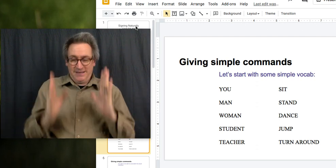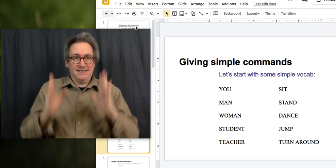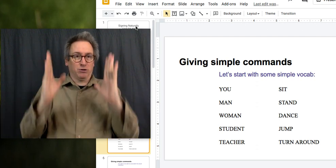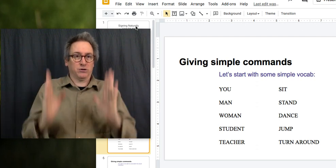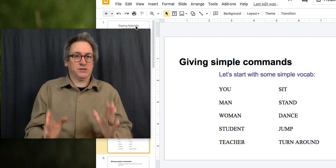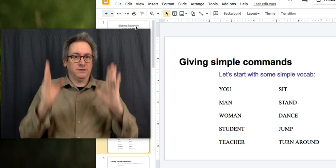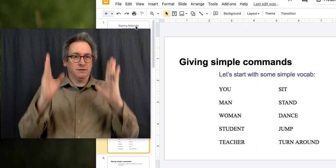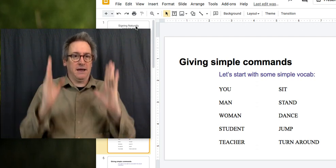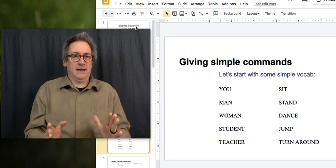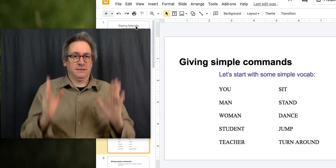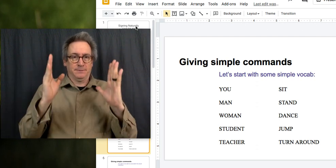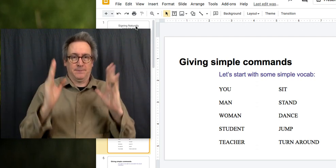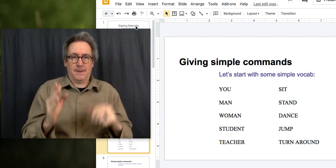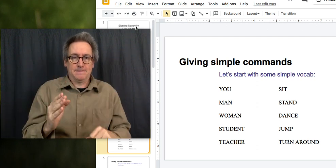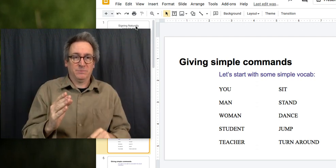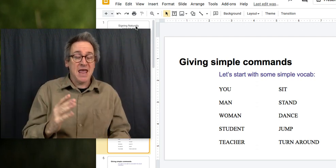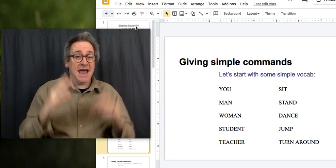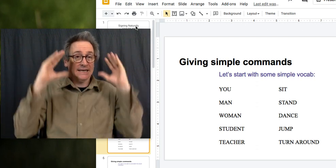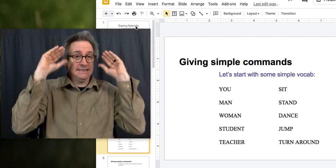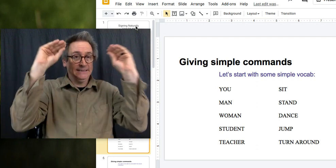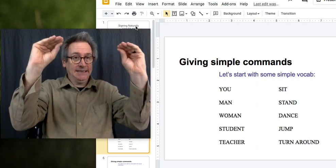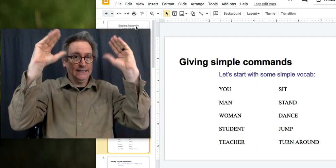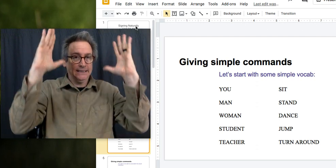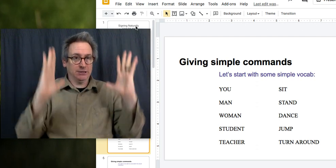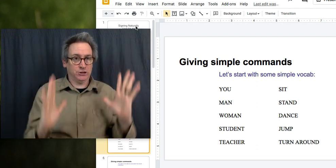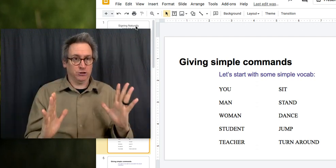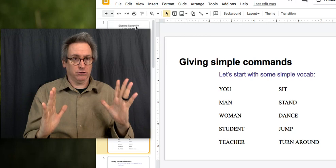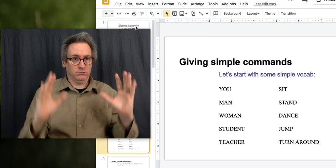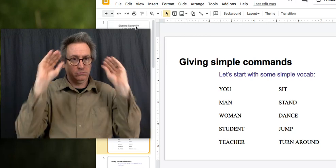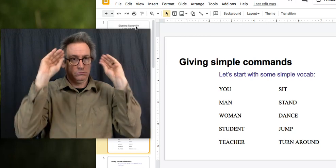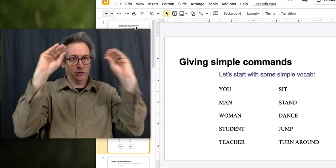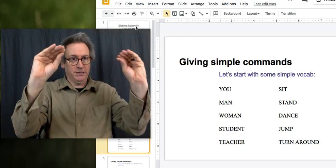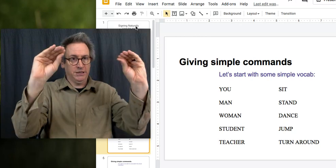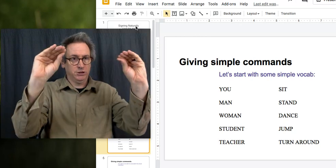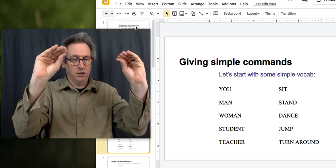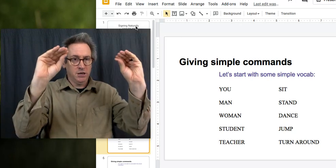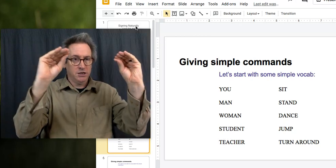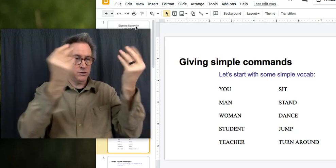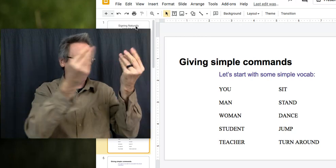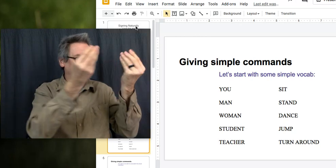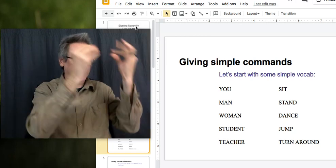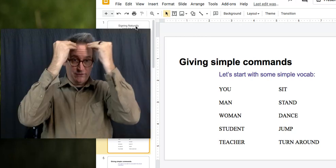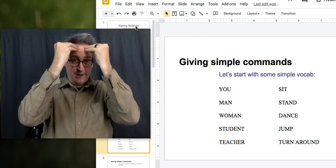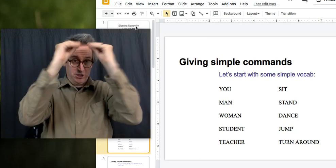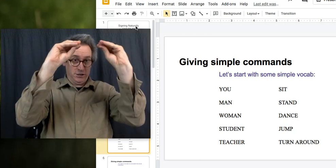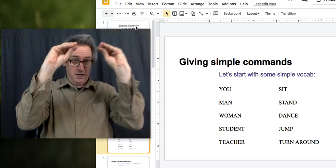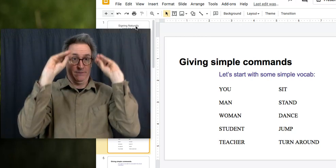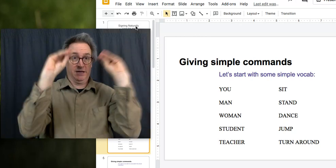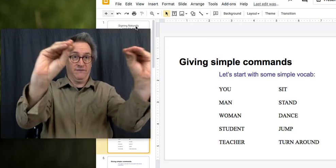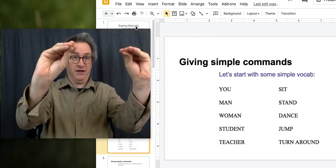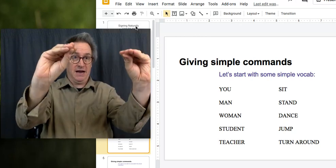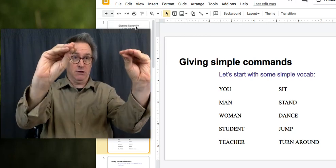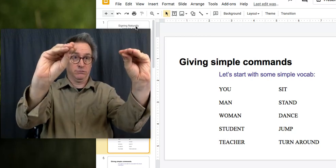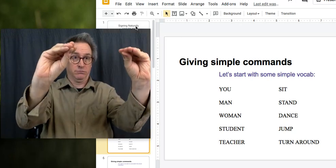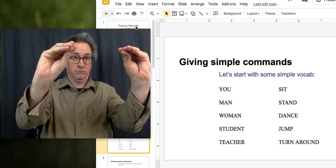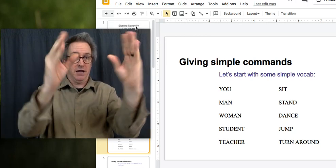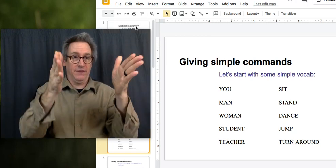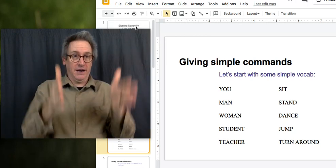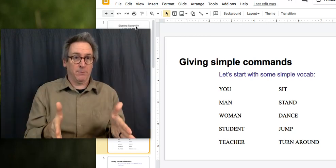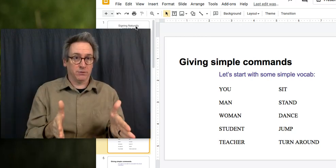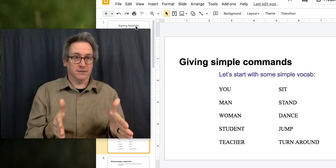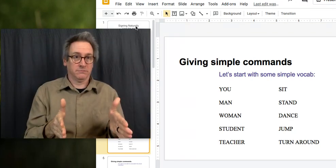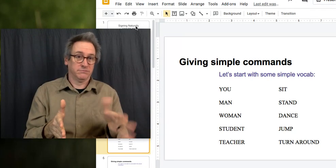This is person and teacher. Teach. So I've got this information and I'm giving it out,